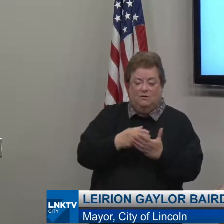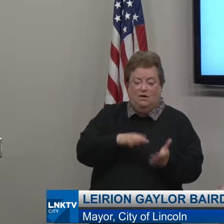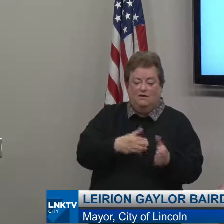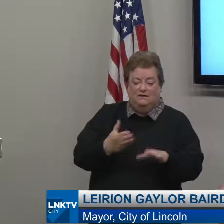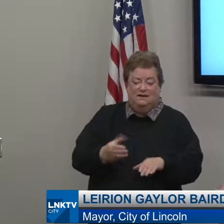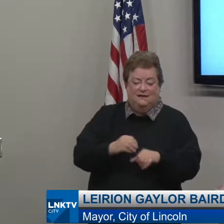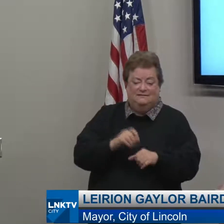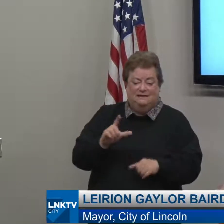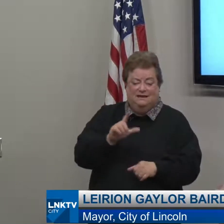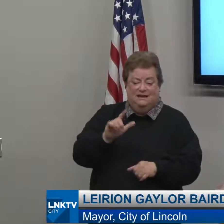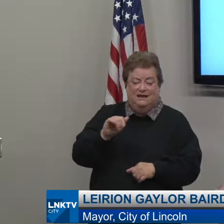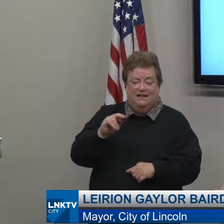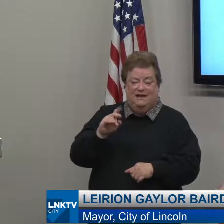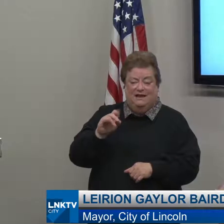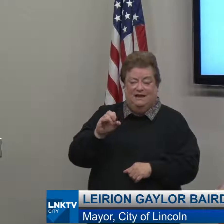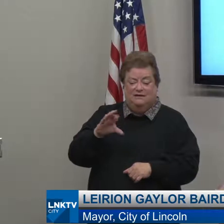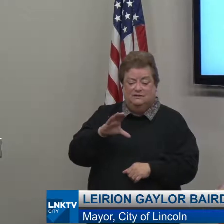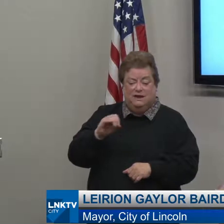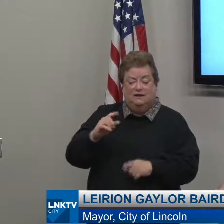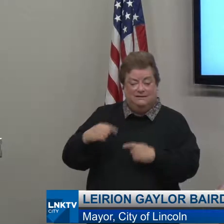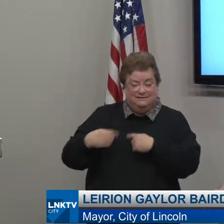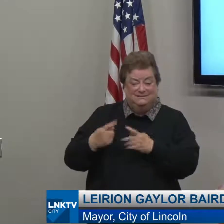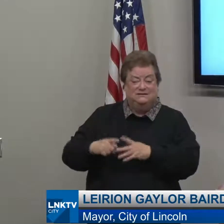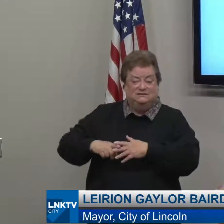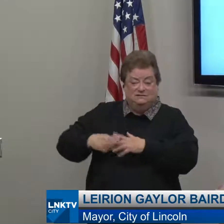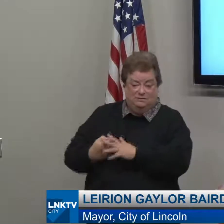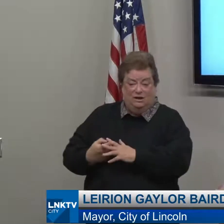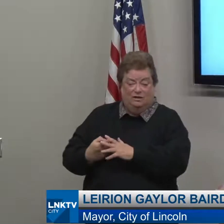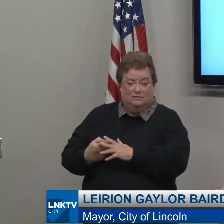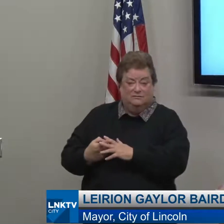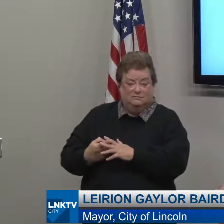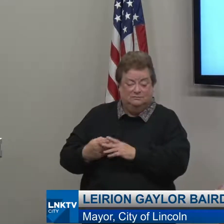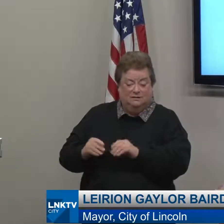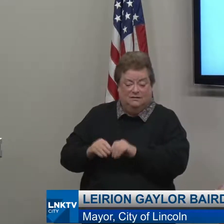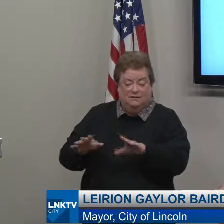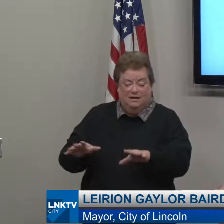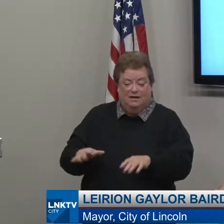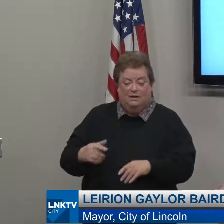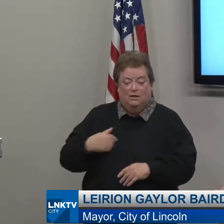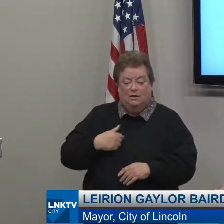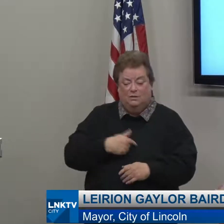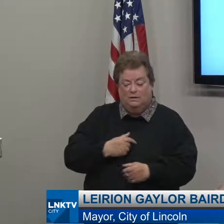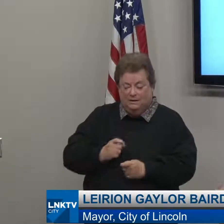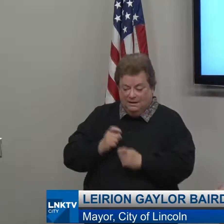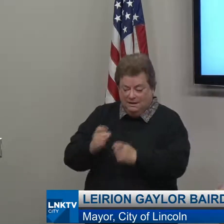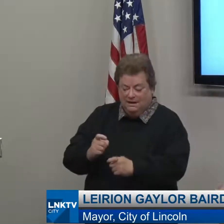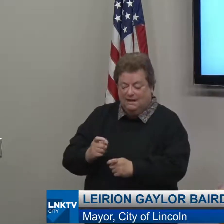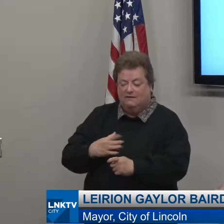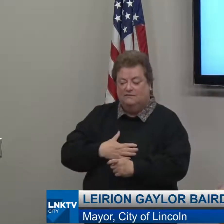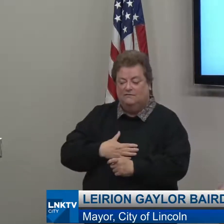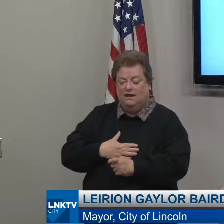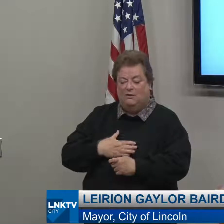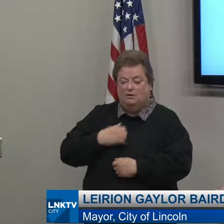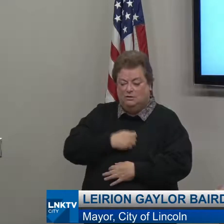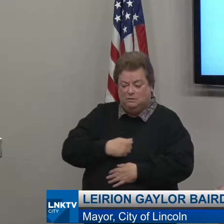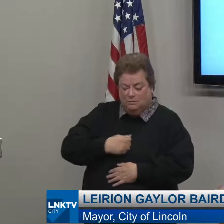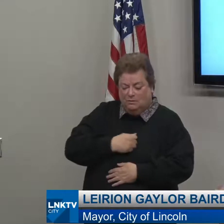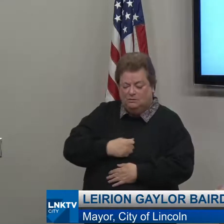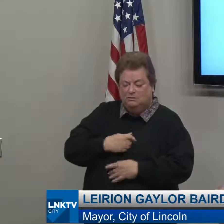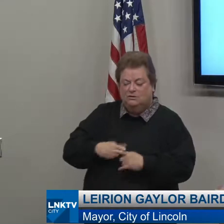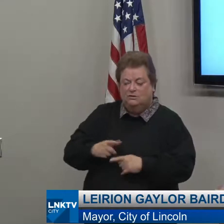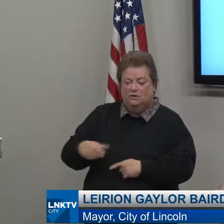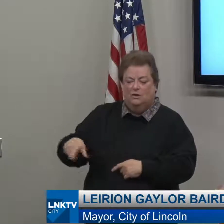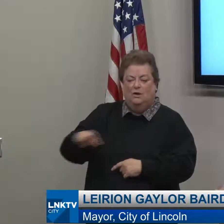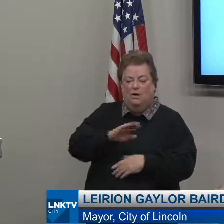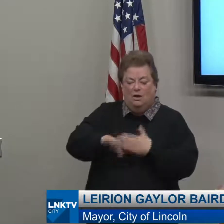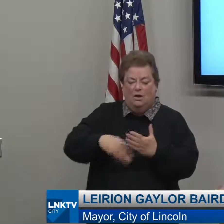Lancaster County since the pandemic began. Once again, we extend our deepest condolences to all those who've